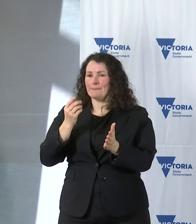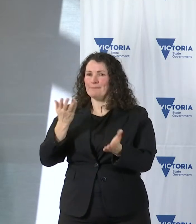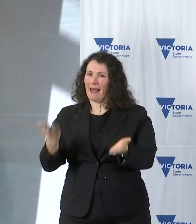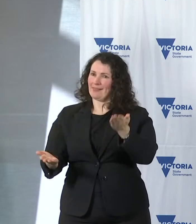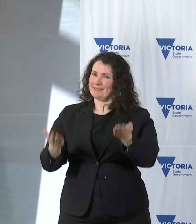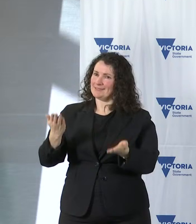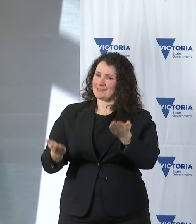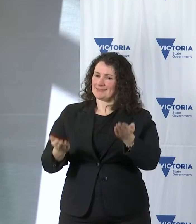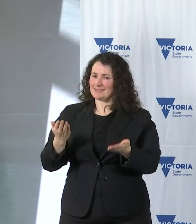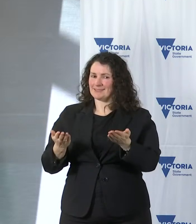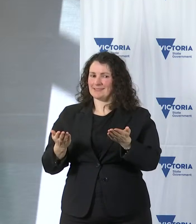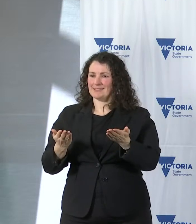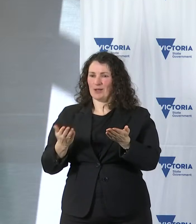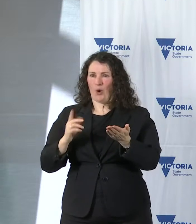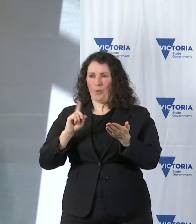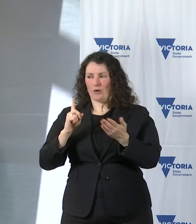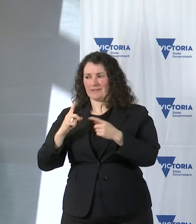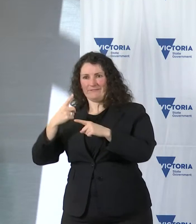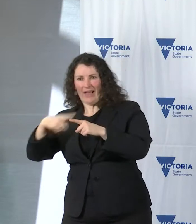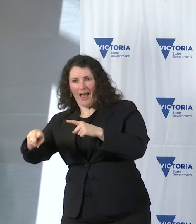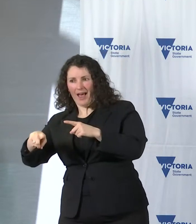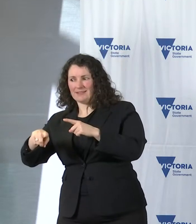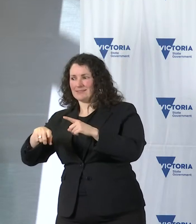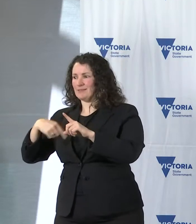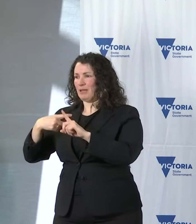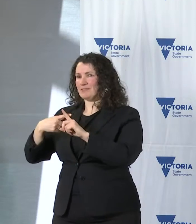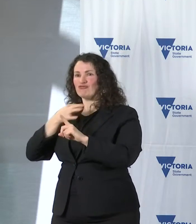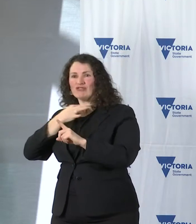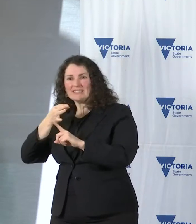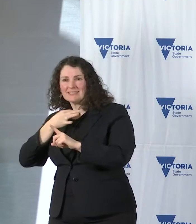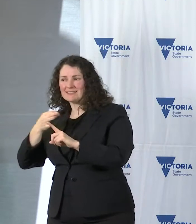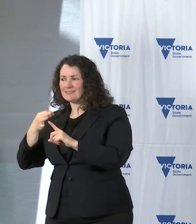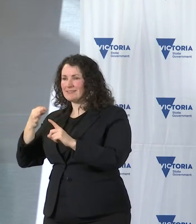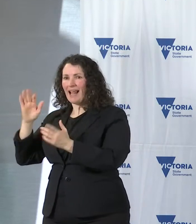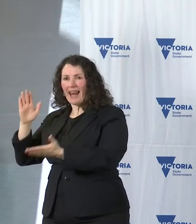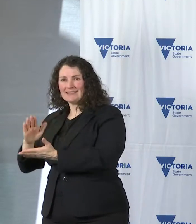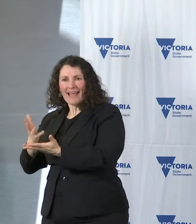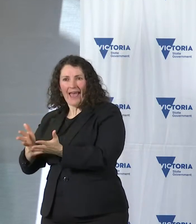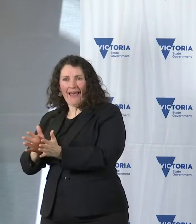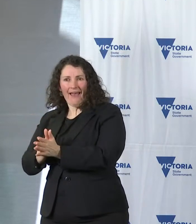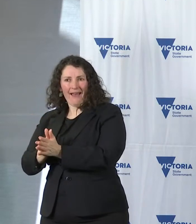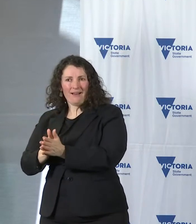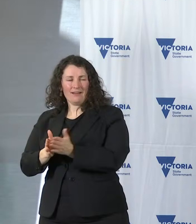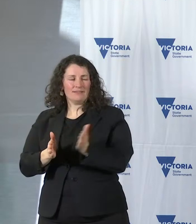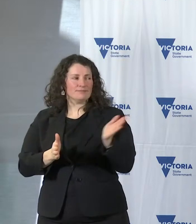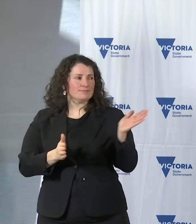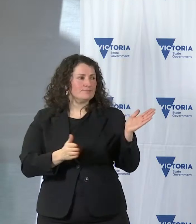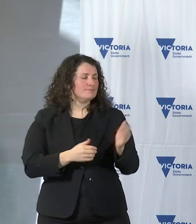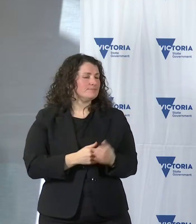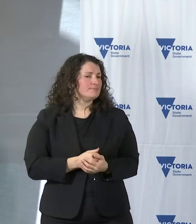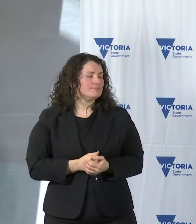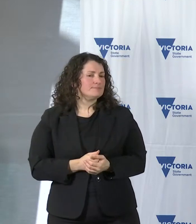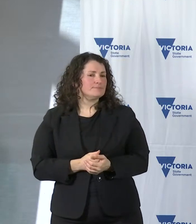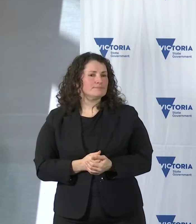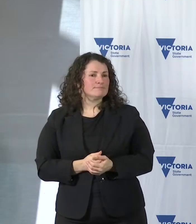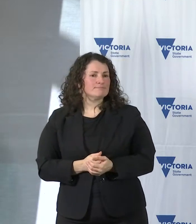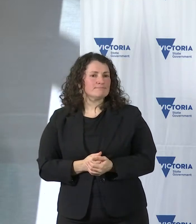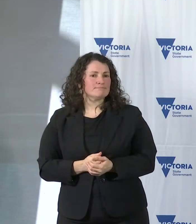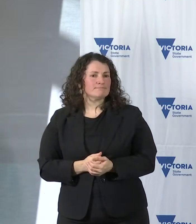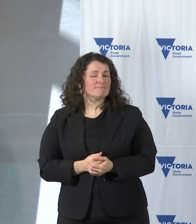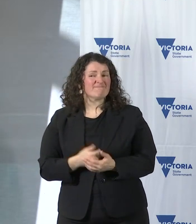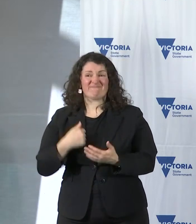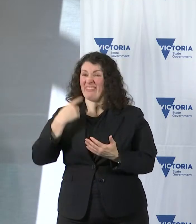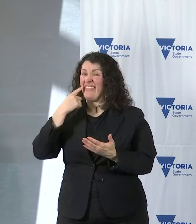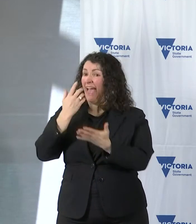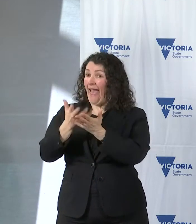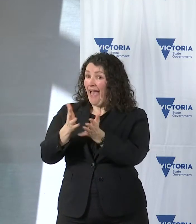think? What would work best? Eternal vigilance. What we need is always to look at the evidence, always to